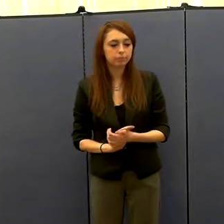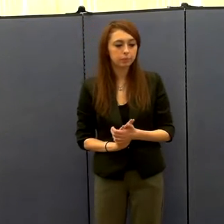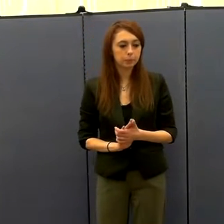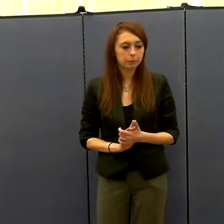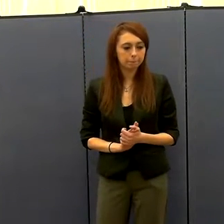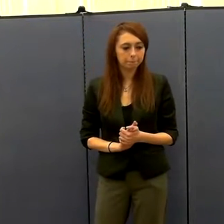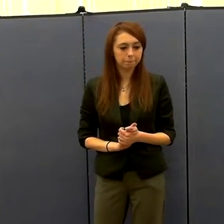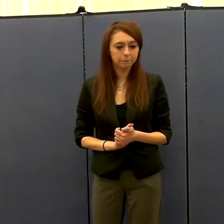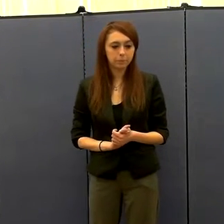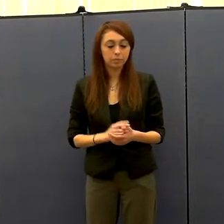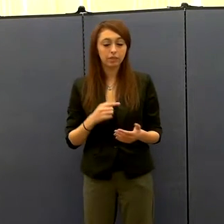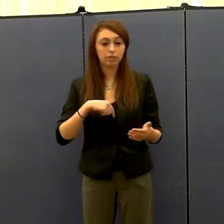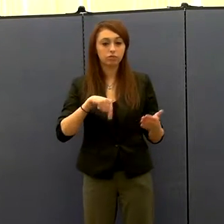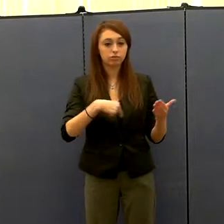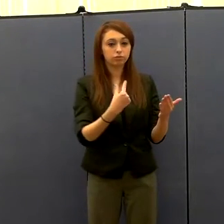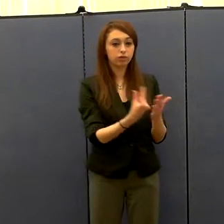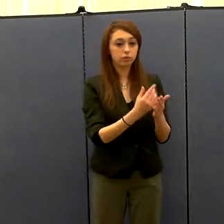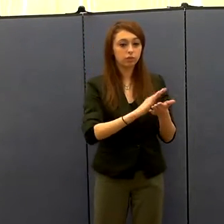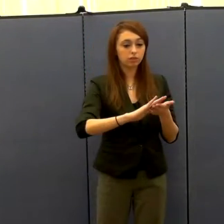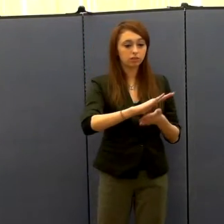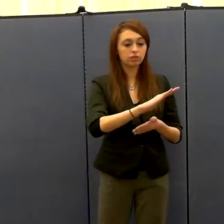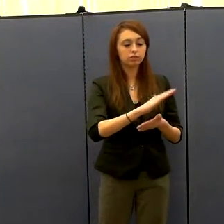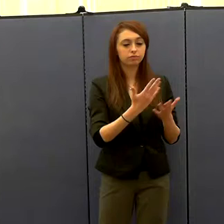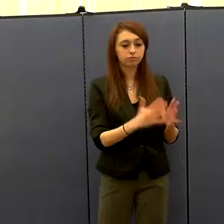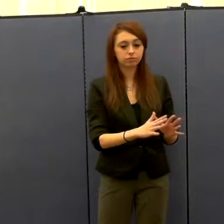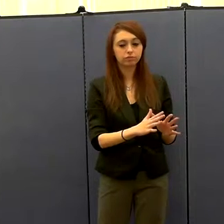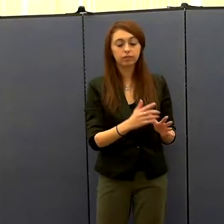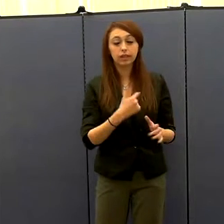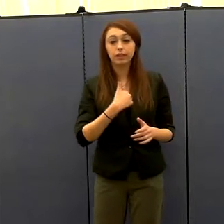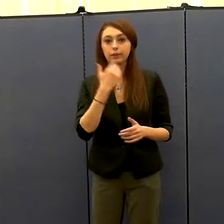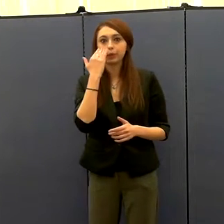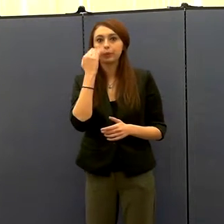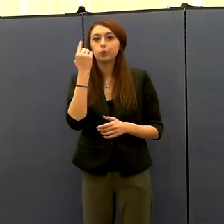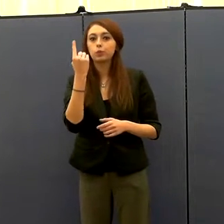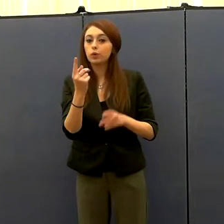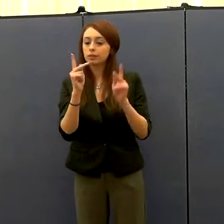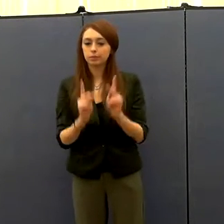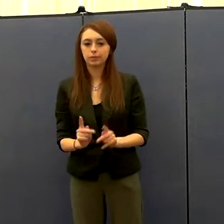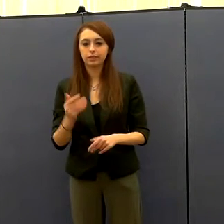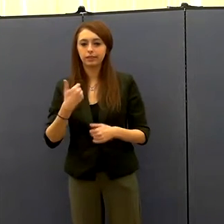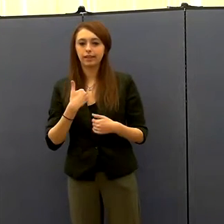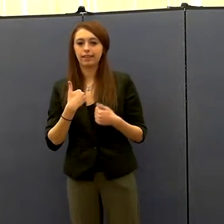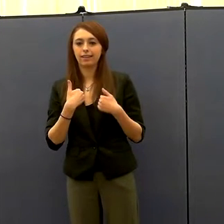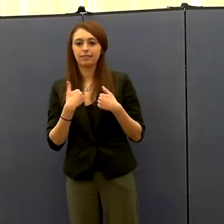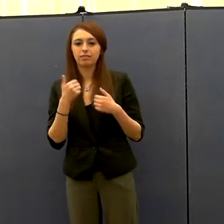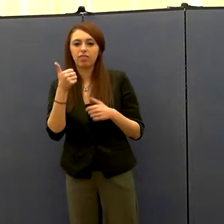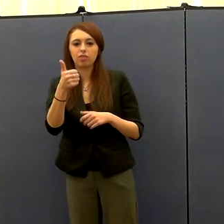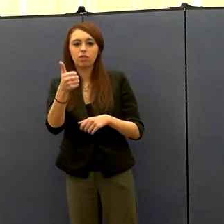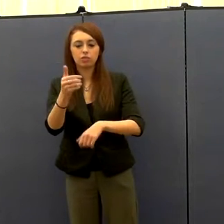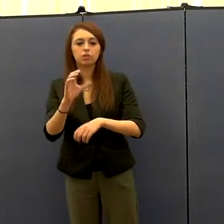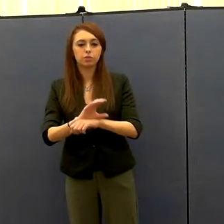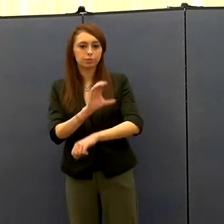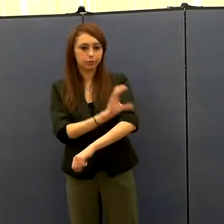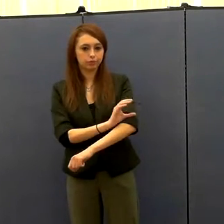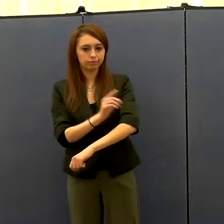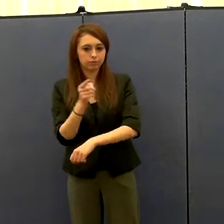When I graduated college, I knew one person who had their own computer. He was a computer major. When I